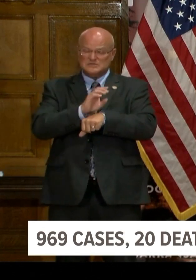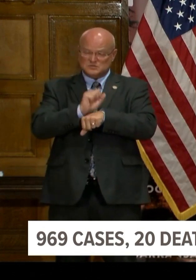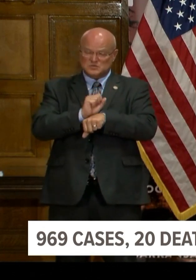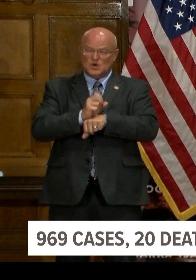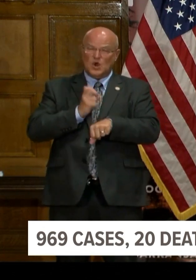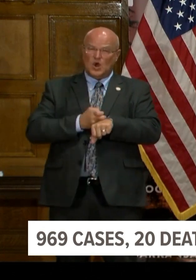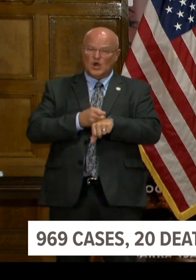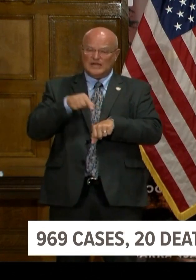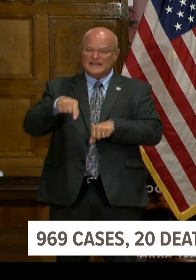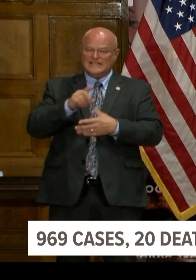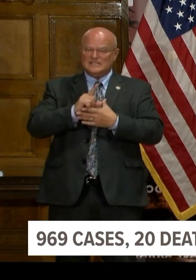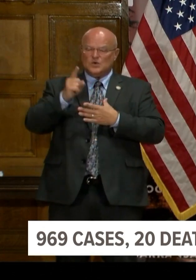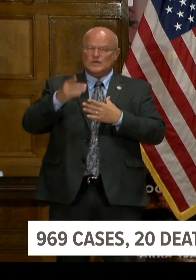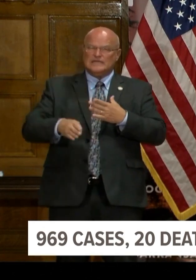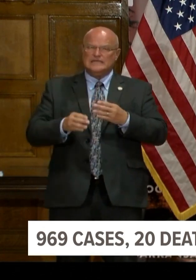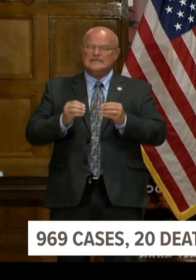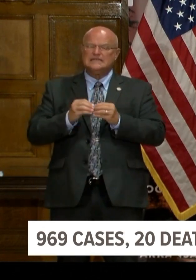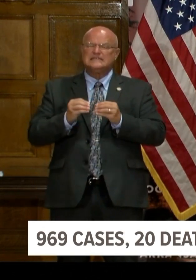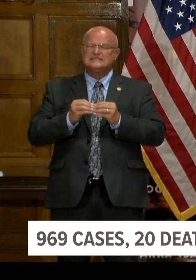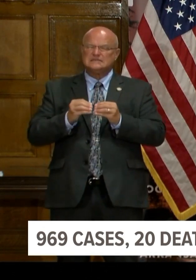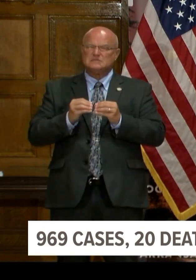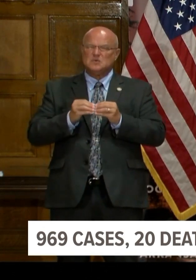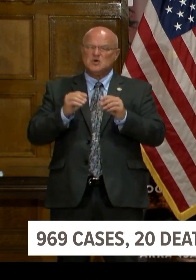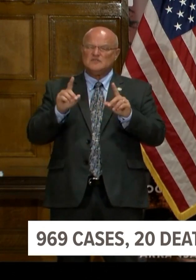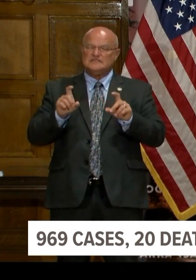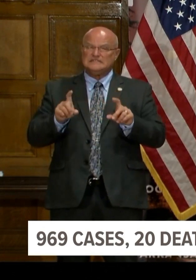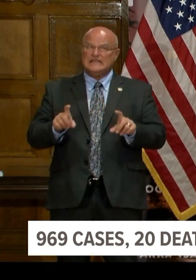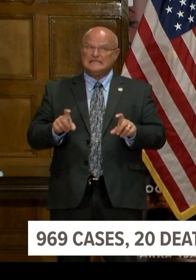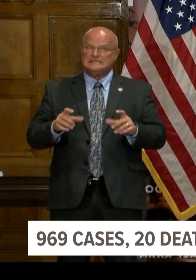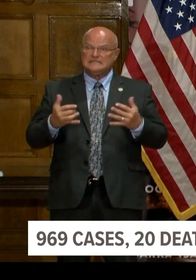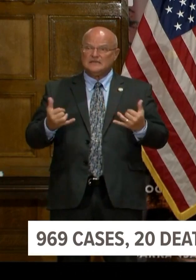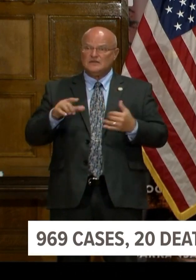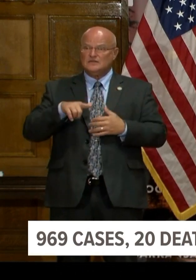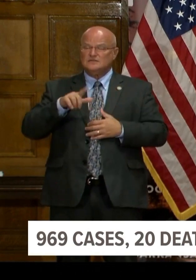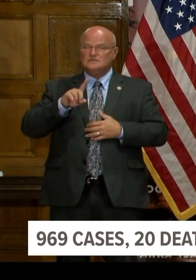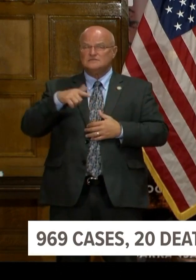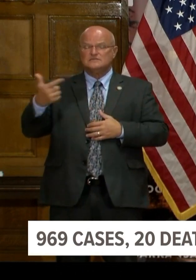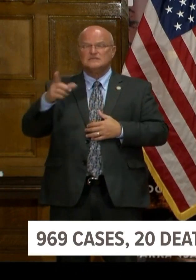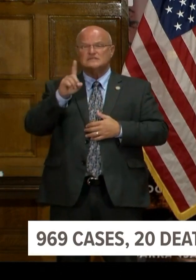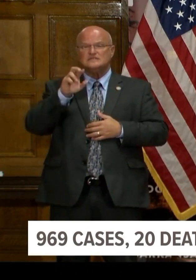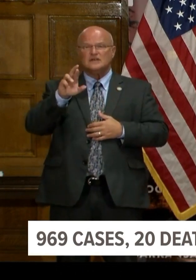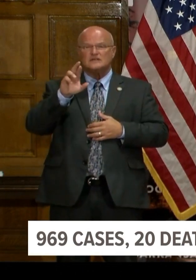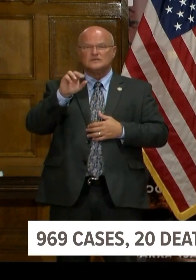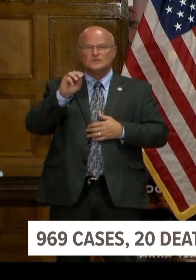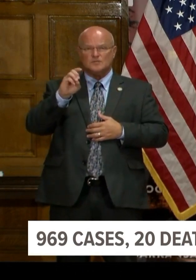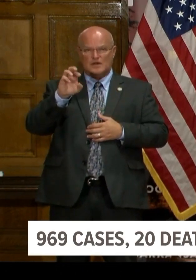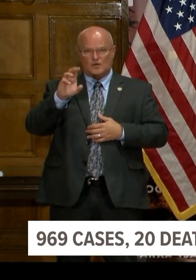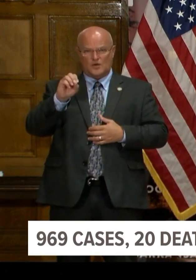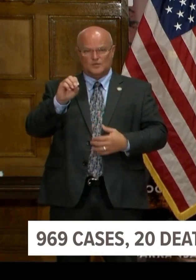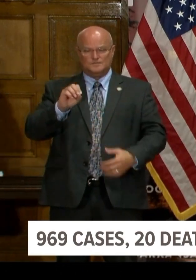This weekend is a little bit more severe test. With that, Dr. Romero.